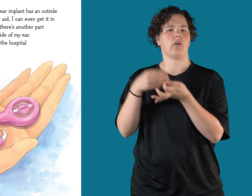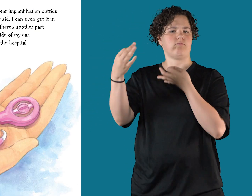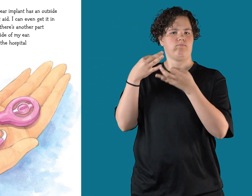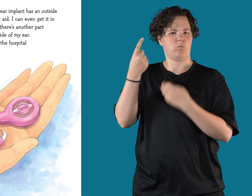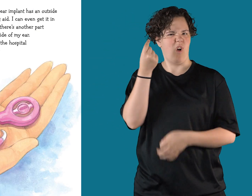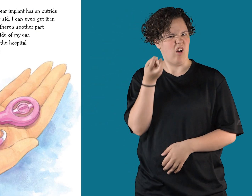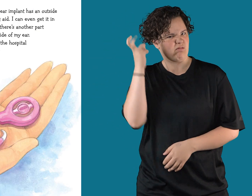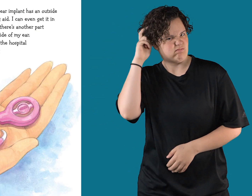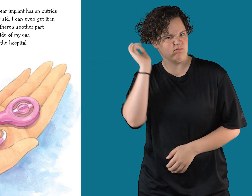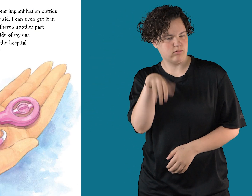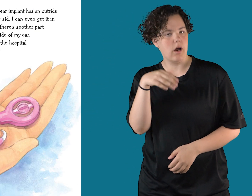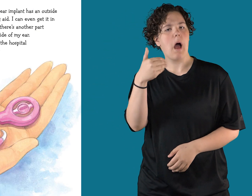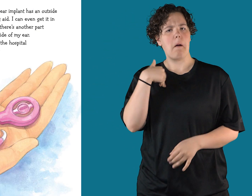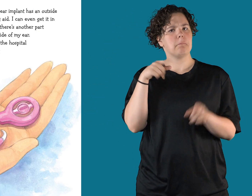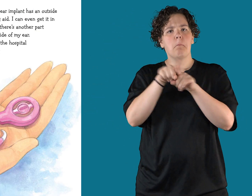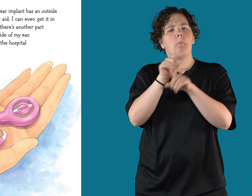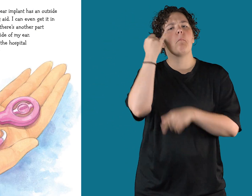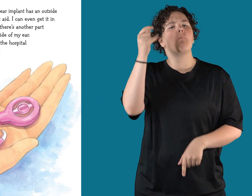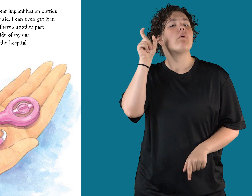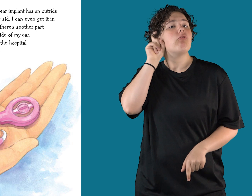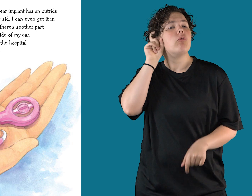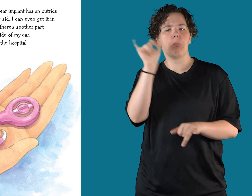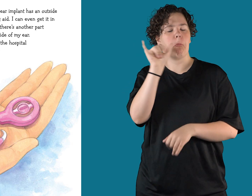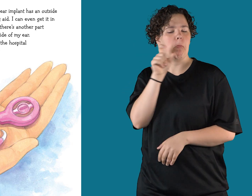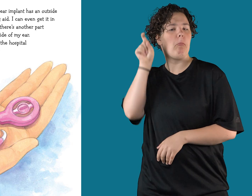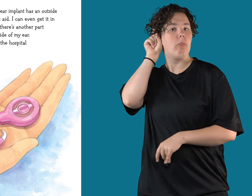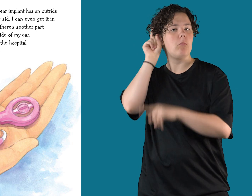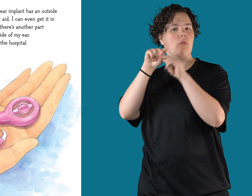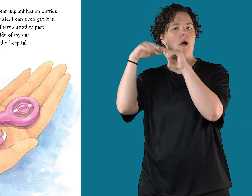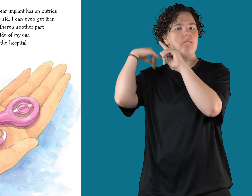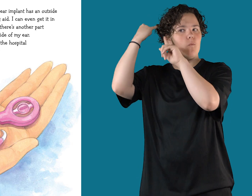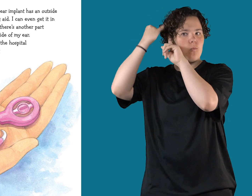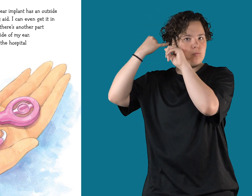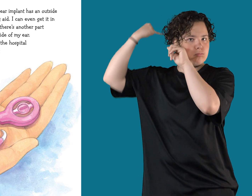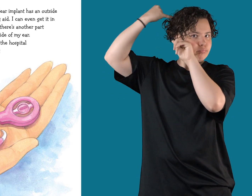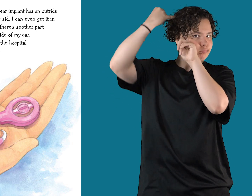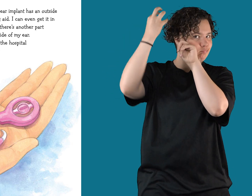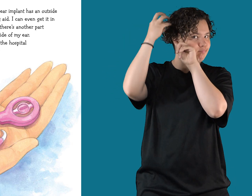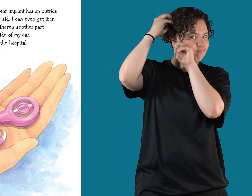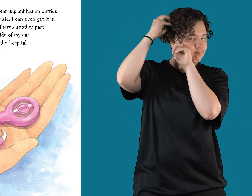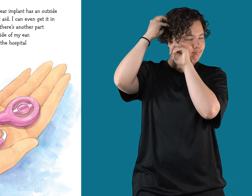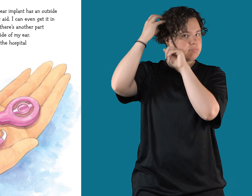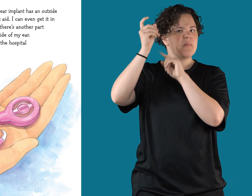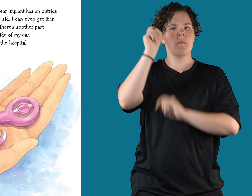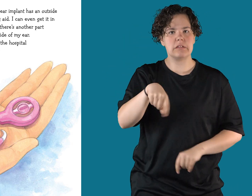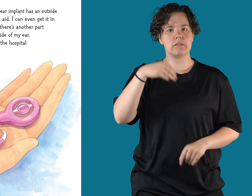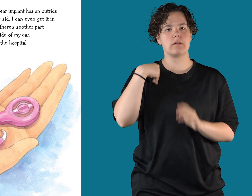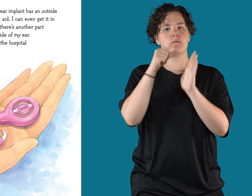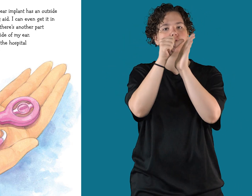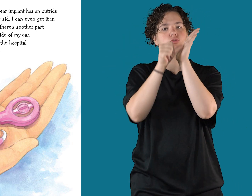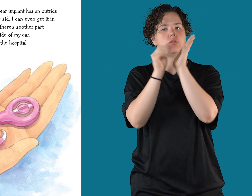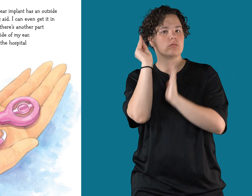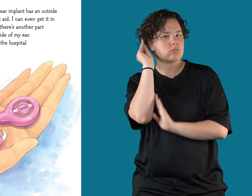Dr. Paisley showed me how a cochlear implant has an outside part that looks a lot like my hearing aid. I can even get it in my